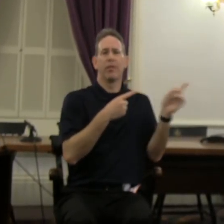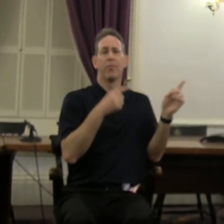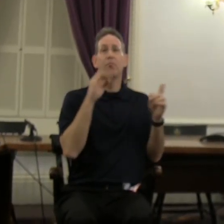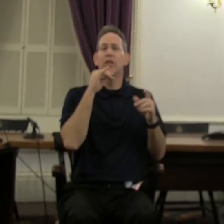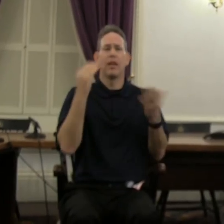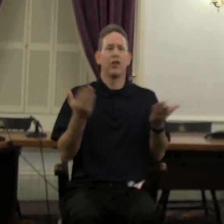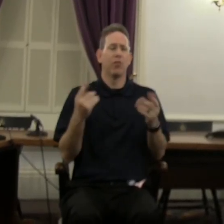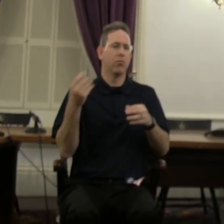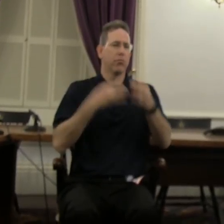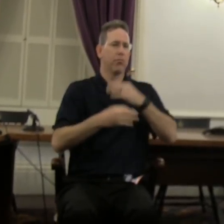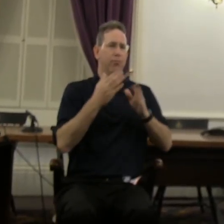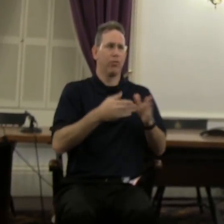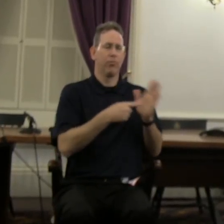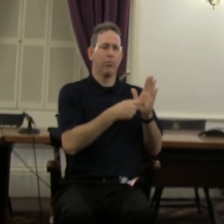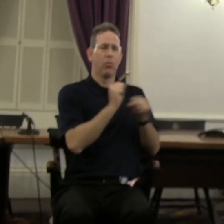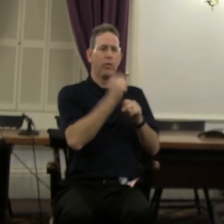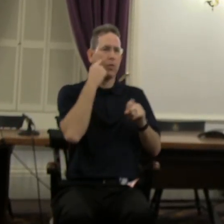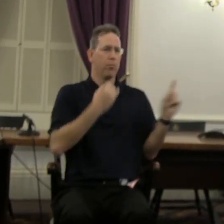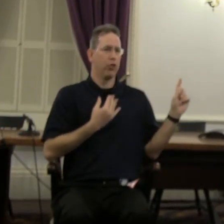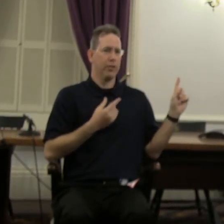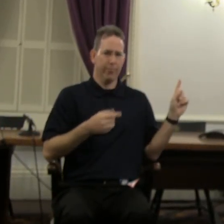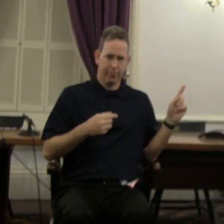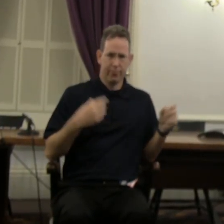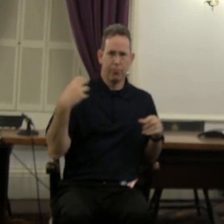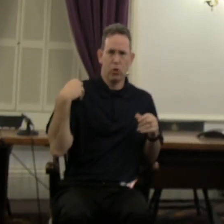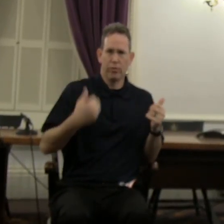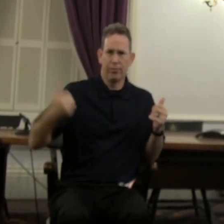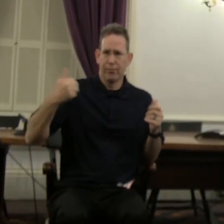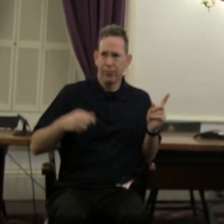Next up is Sheila Reed from Senator Sanders' office. Welcome, Sheila.